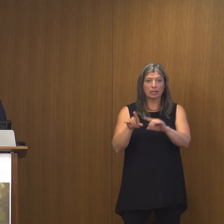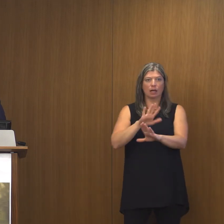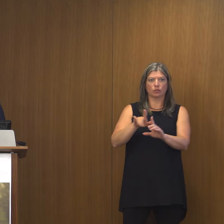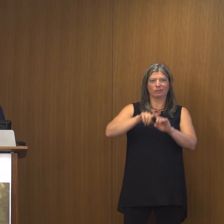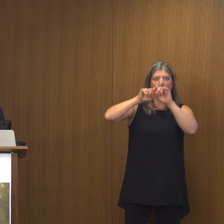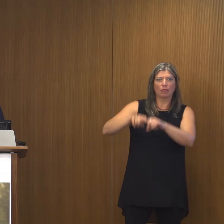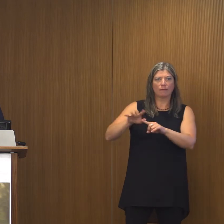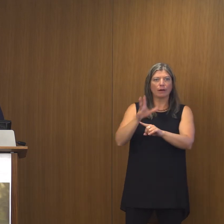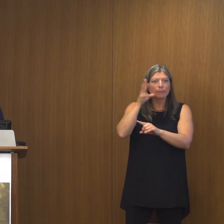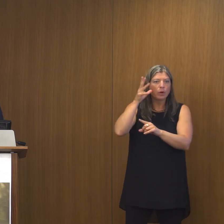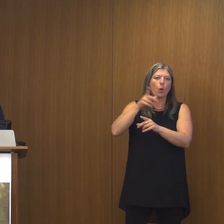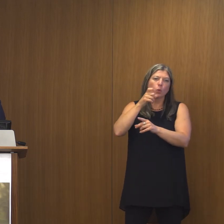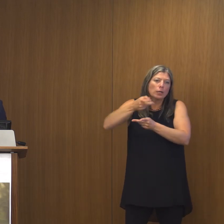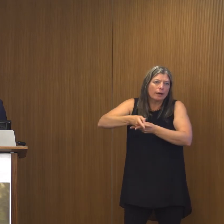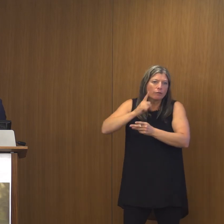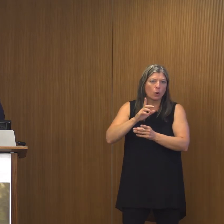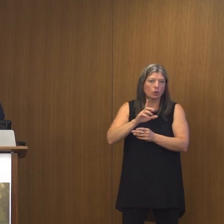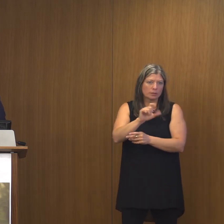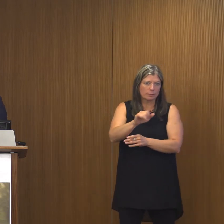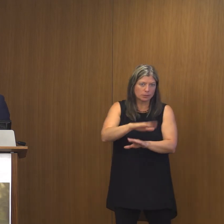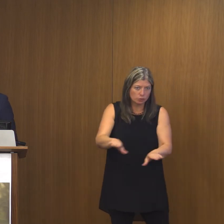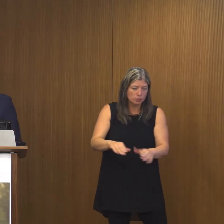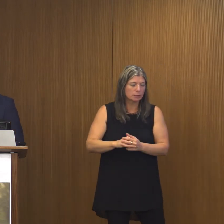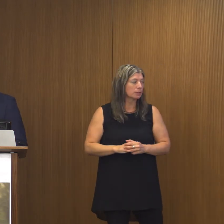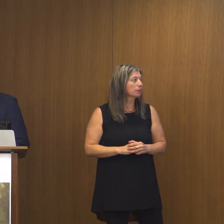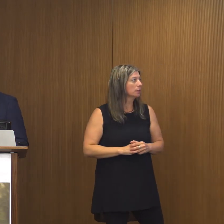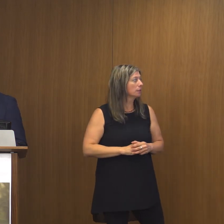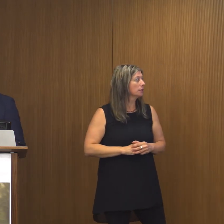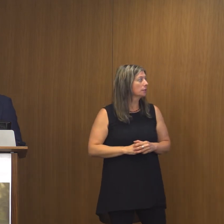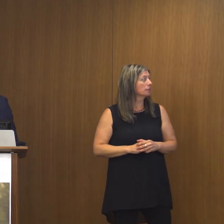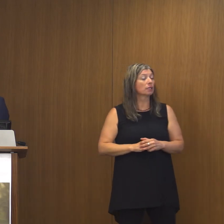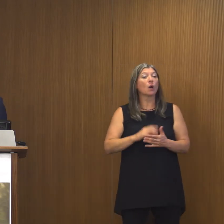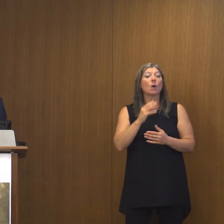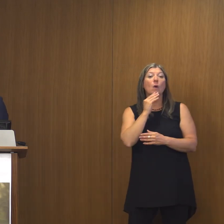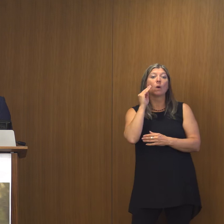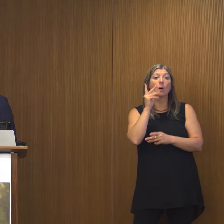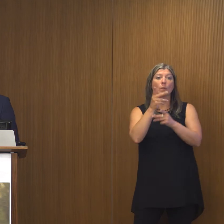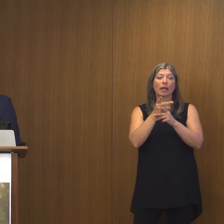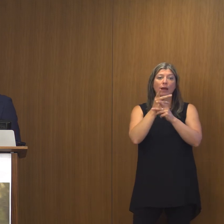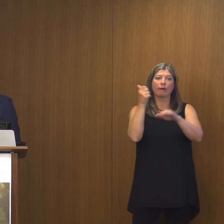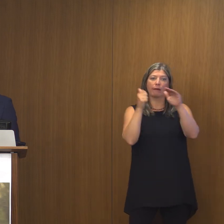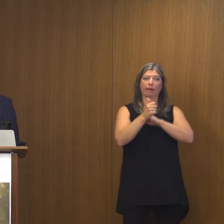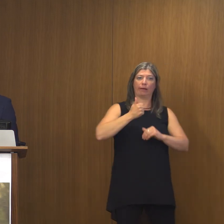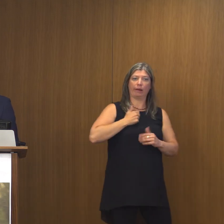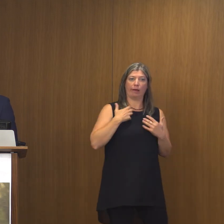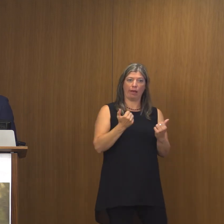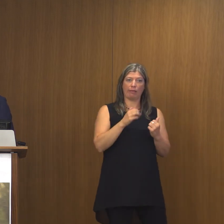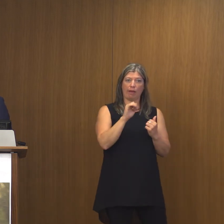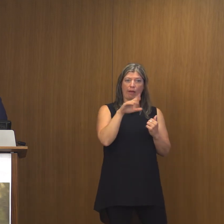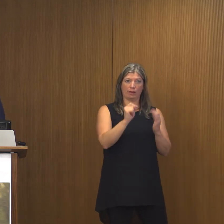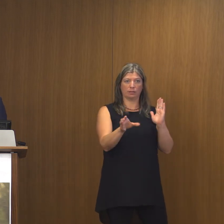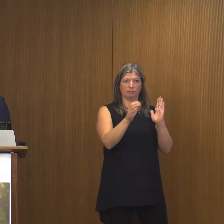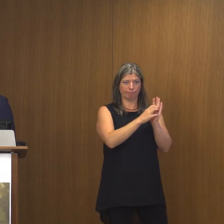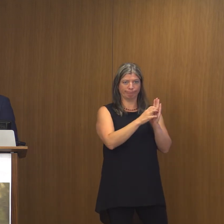here. So the top actionable solutions of this one were first to include home care under the Canadian Health Act,